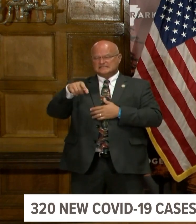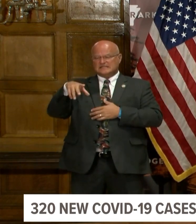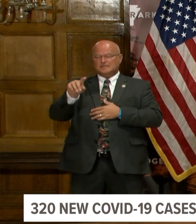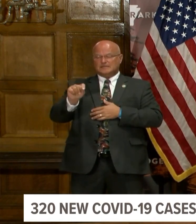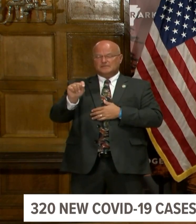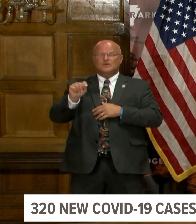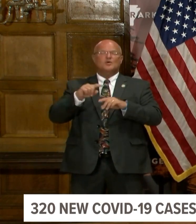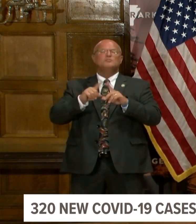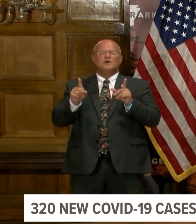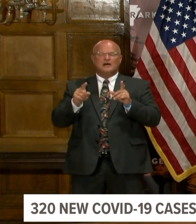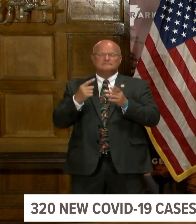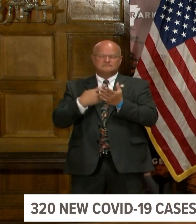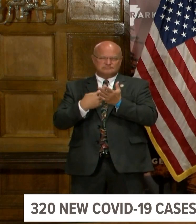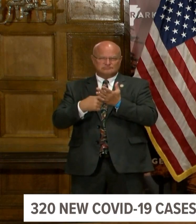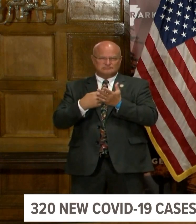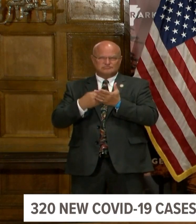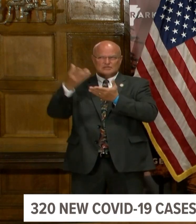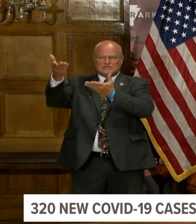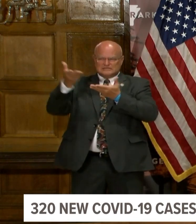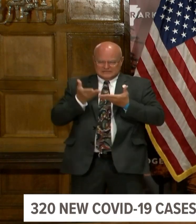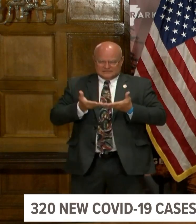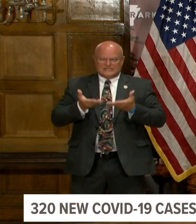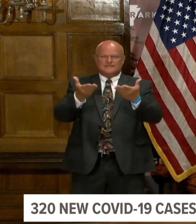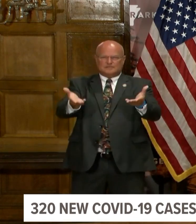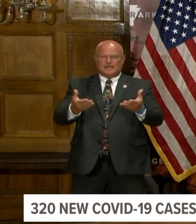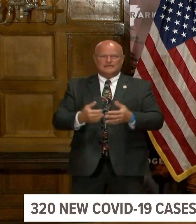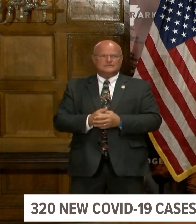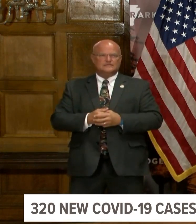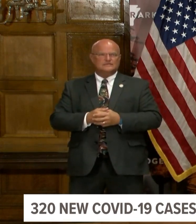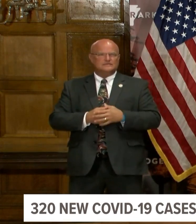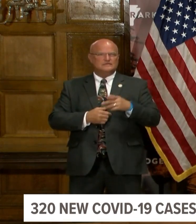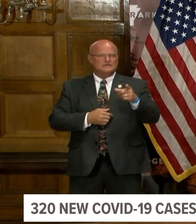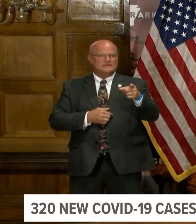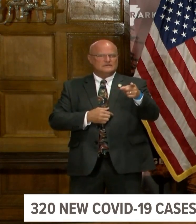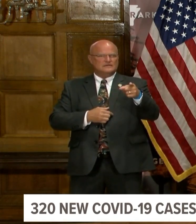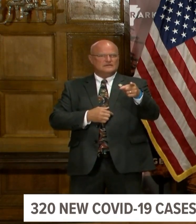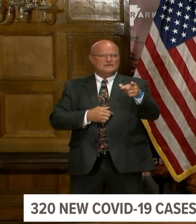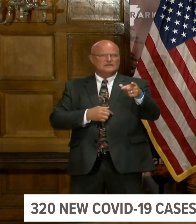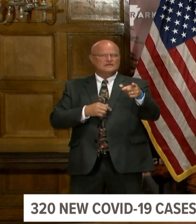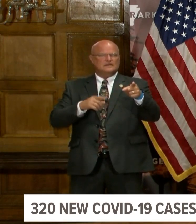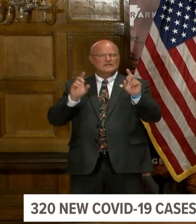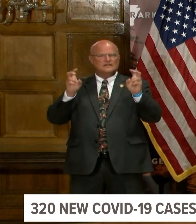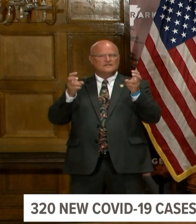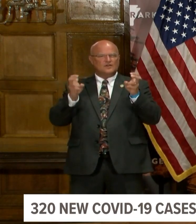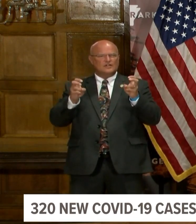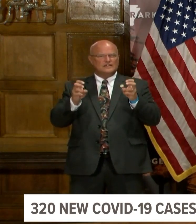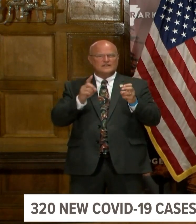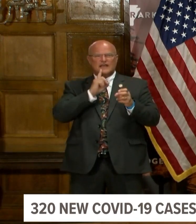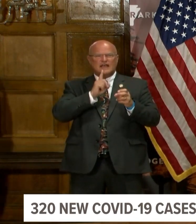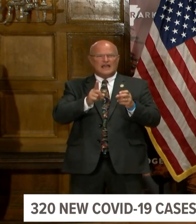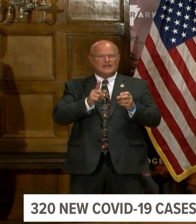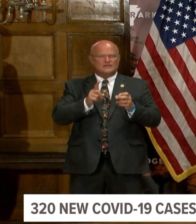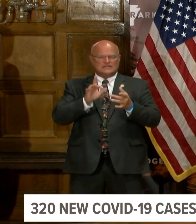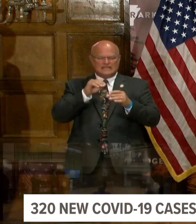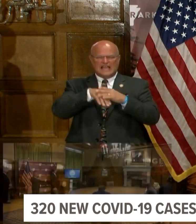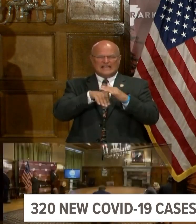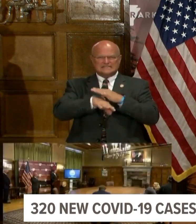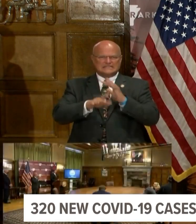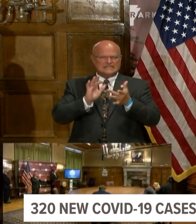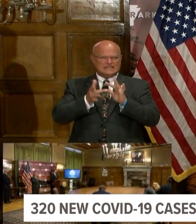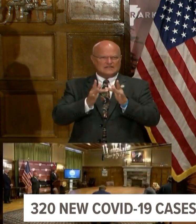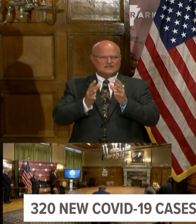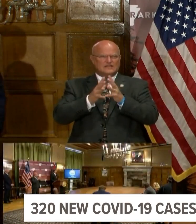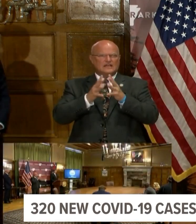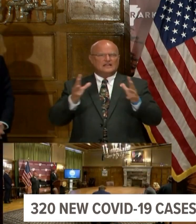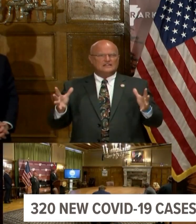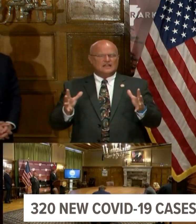talked about those supply chain issues before. Commissioner, if you have a quick question. As far as the access to internet, I know that there have been a lot